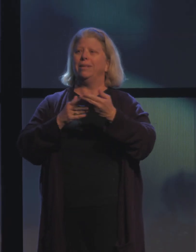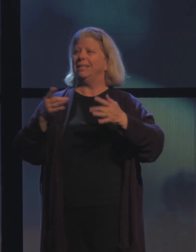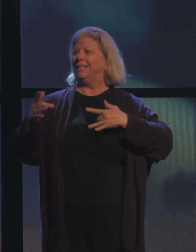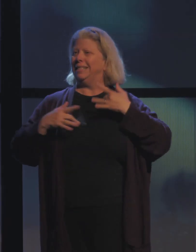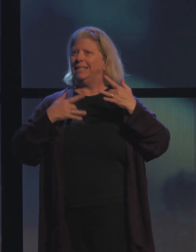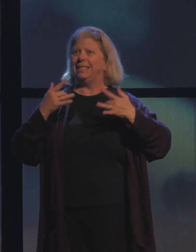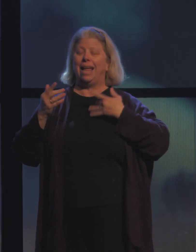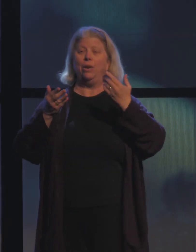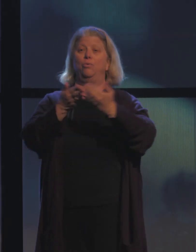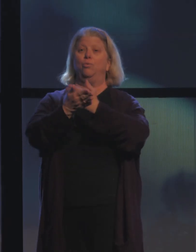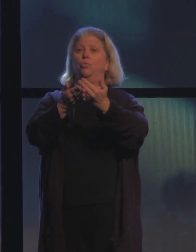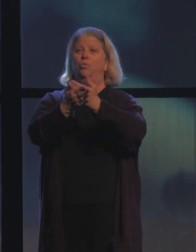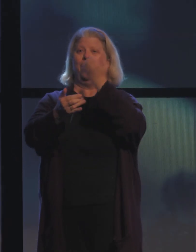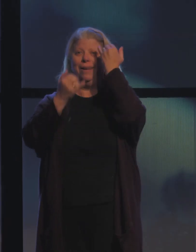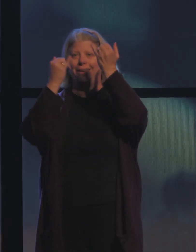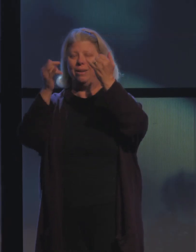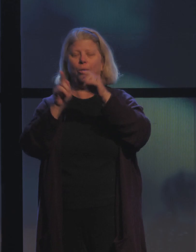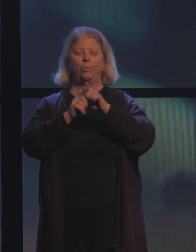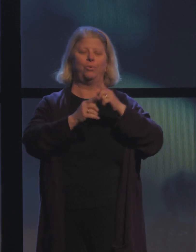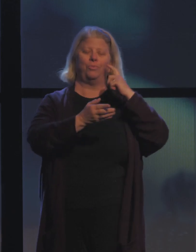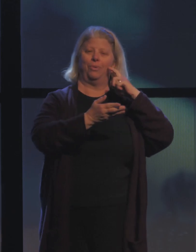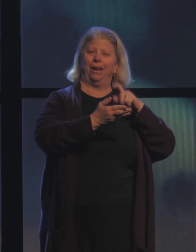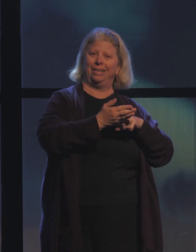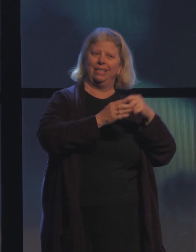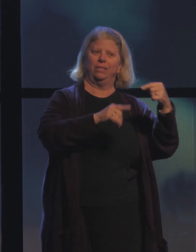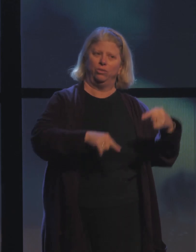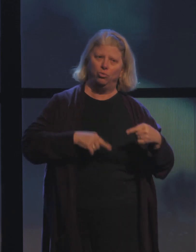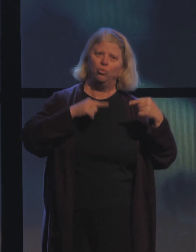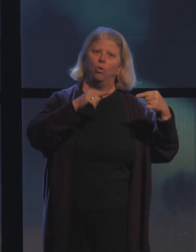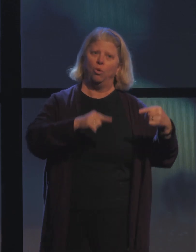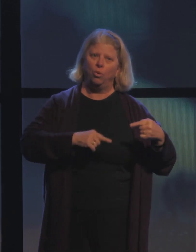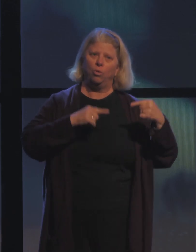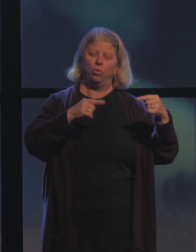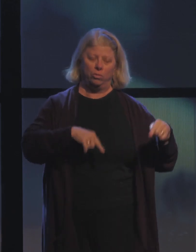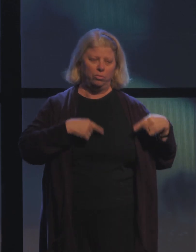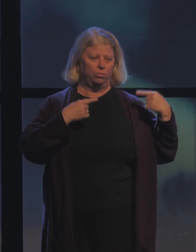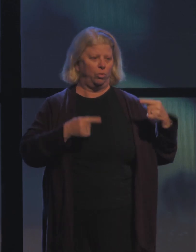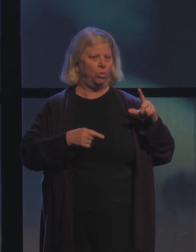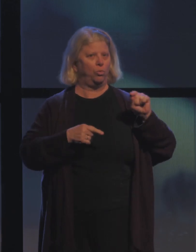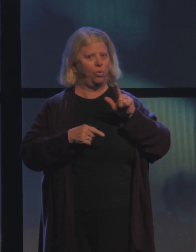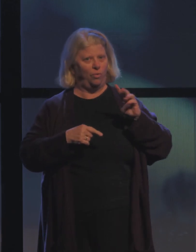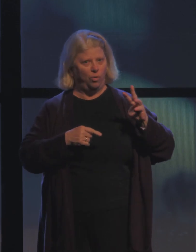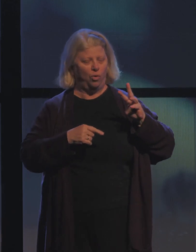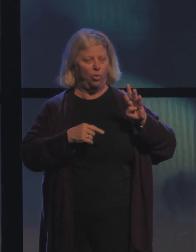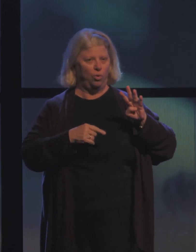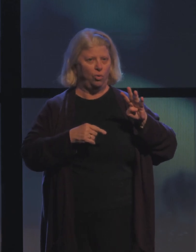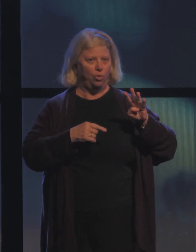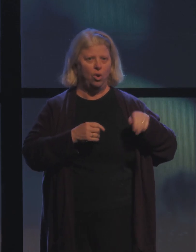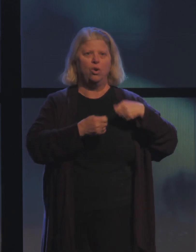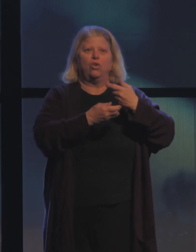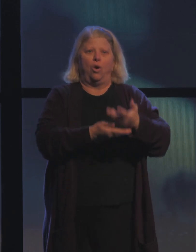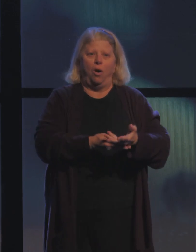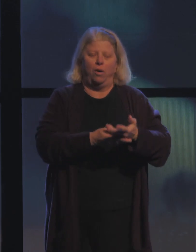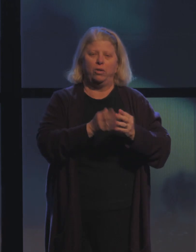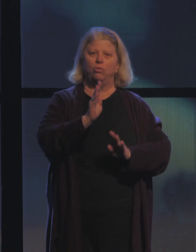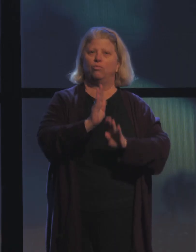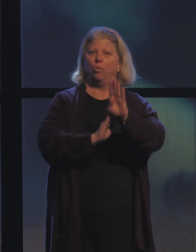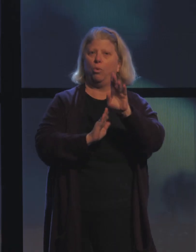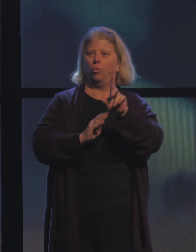exciting breakthroughs, but then they're also recognizing the struggles maybe of 2024 that led to the growth of